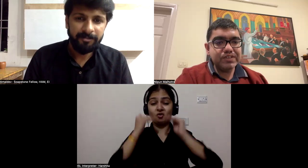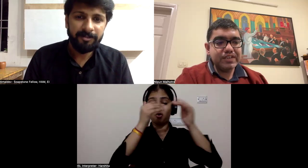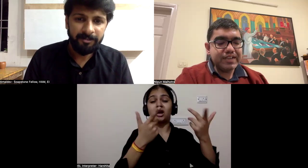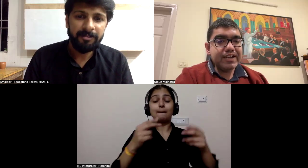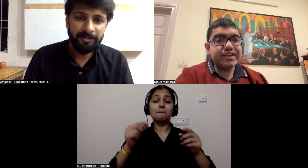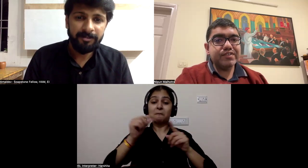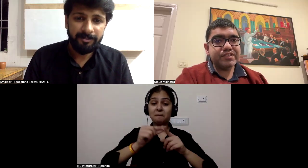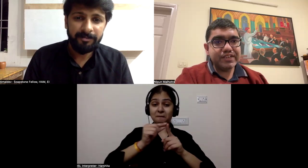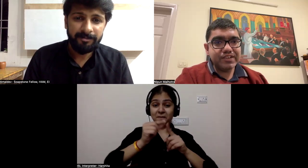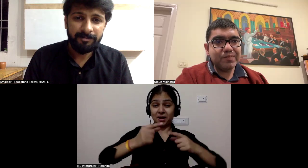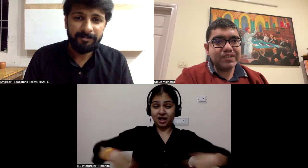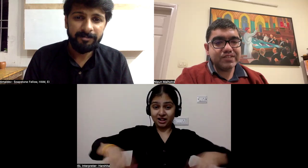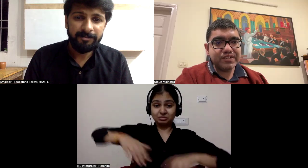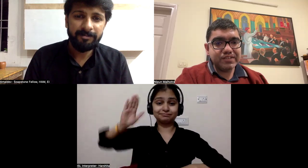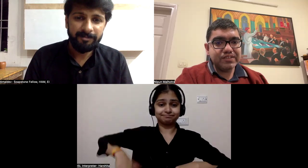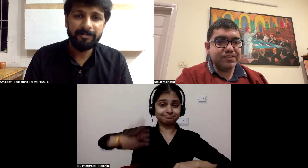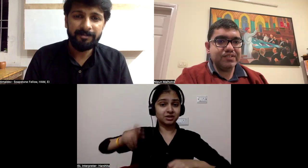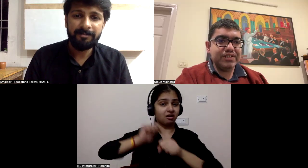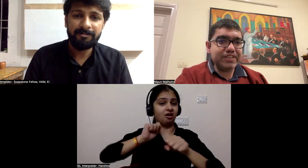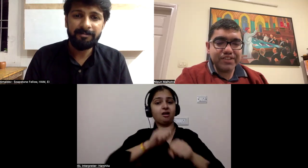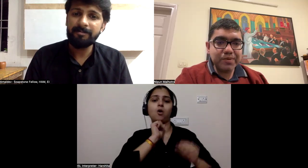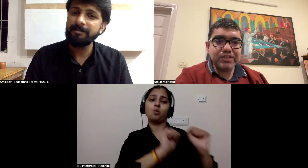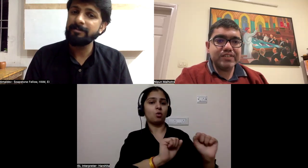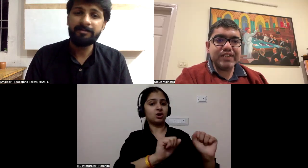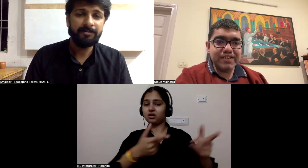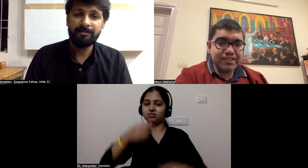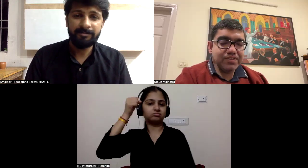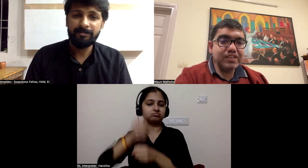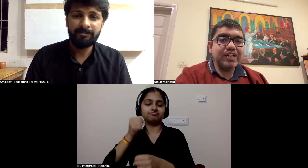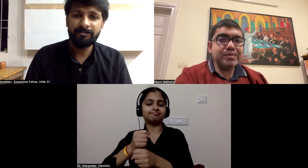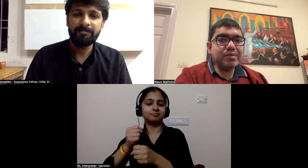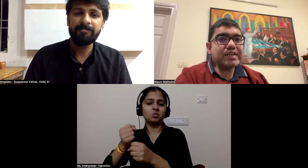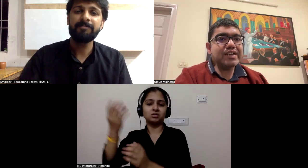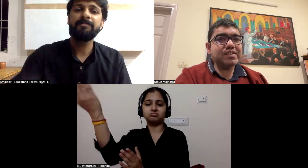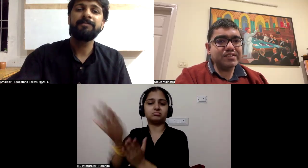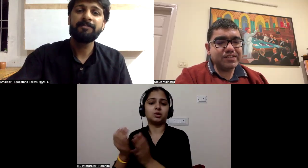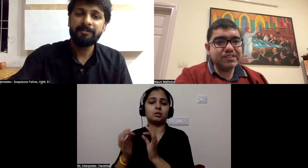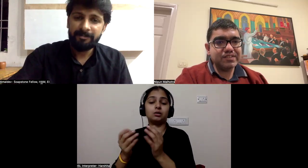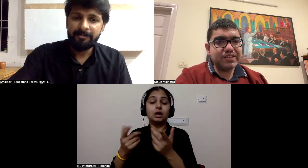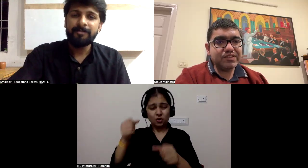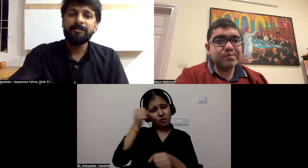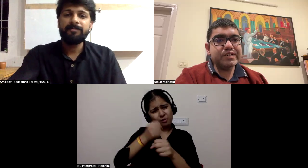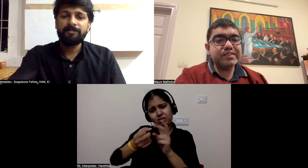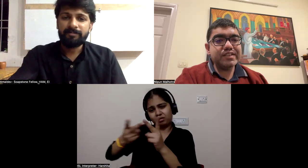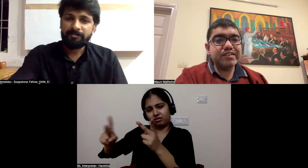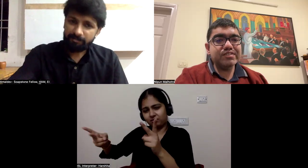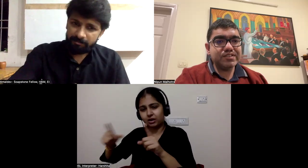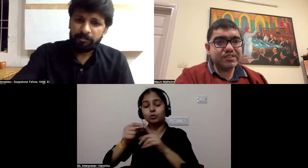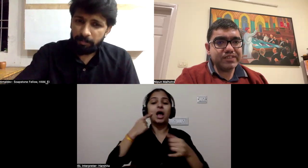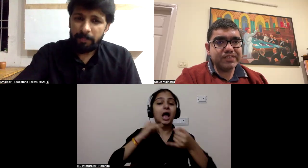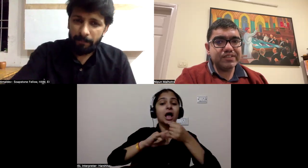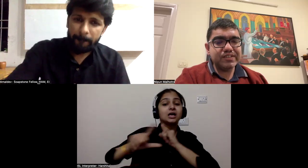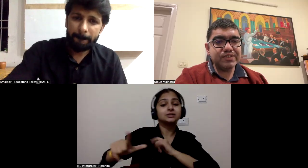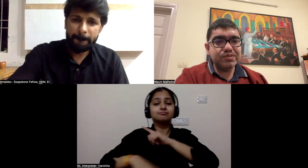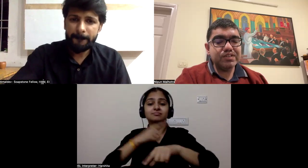job. And after that, the government has done nothing about it, sadly. I mean, the government has done other things, like, for example, Indian Sign Language Research